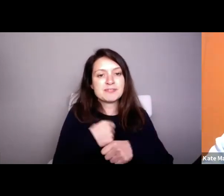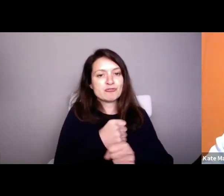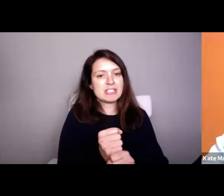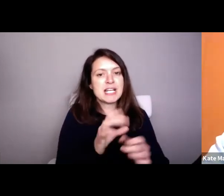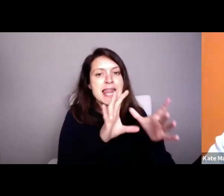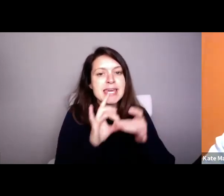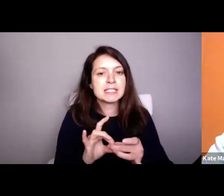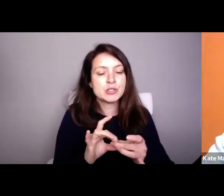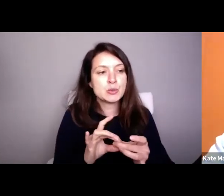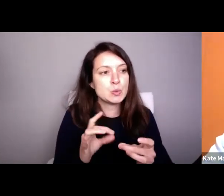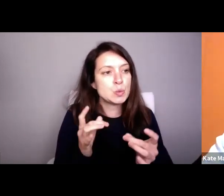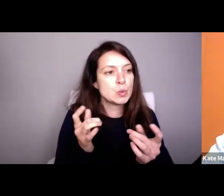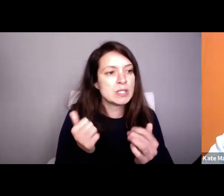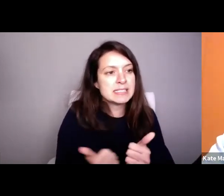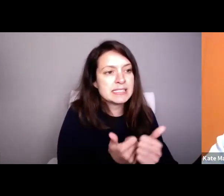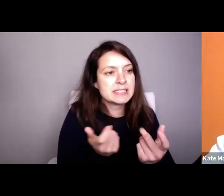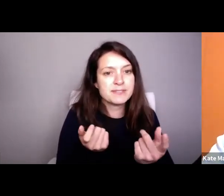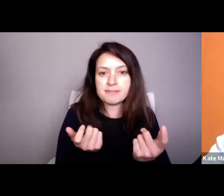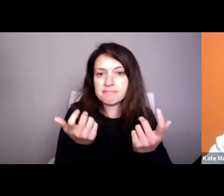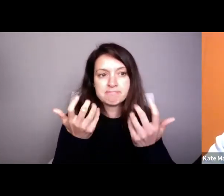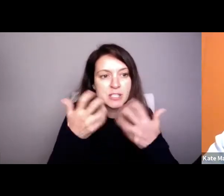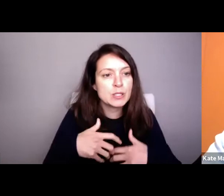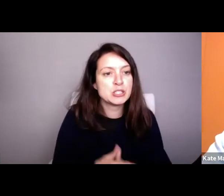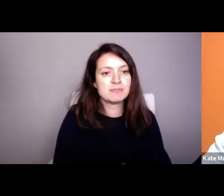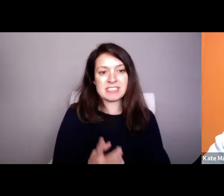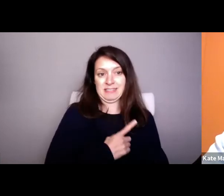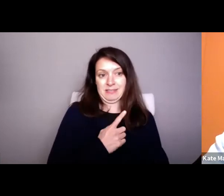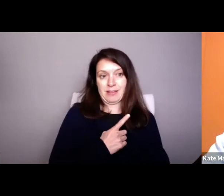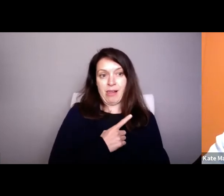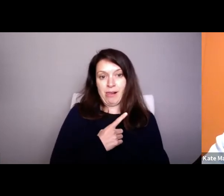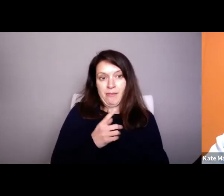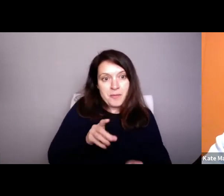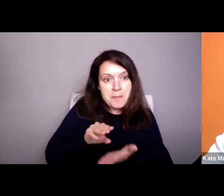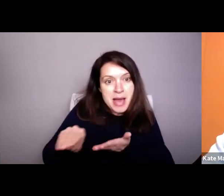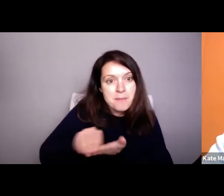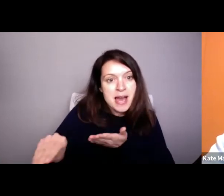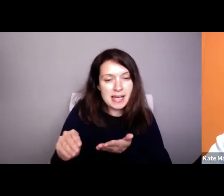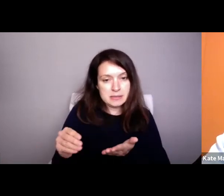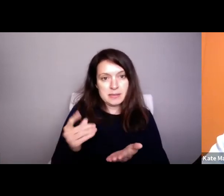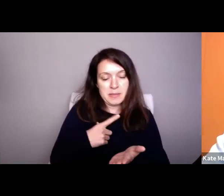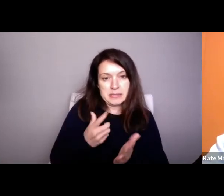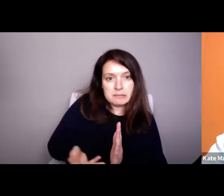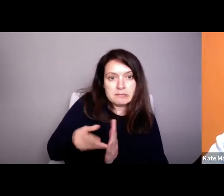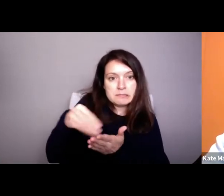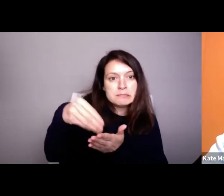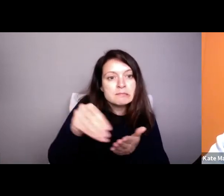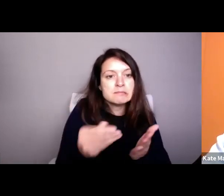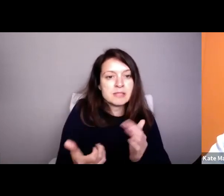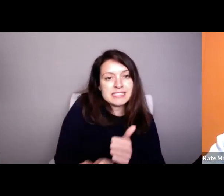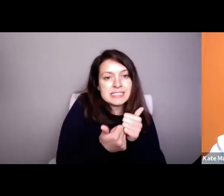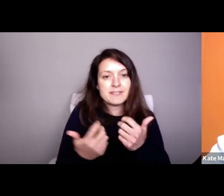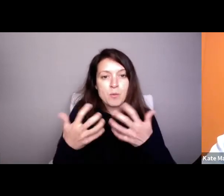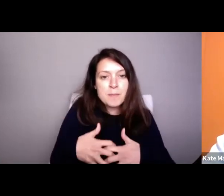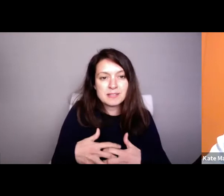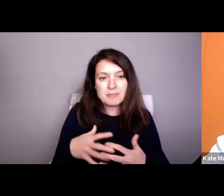technology. The self-funding of expensive equipment created these additional financial burdens for students, and